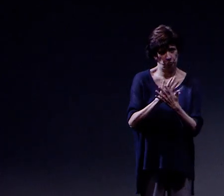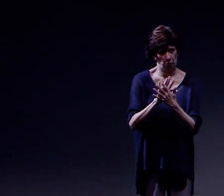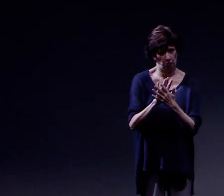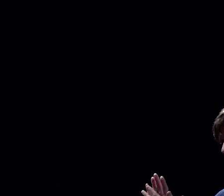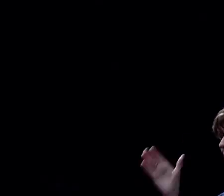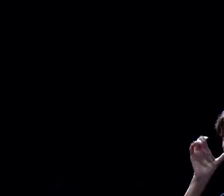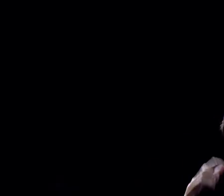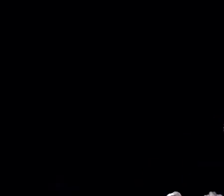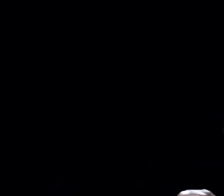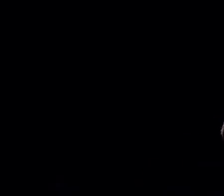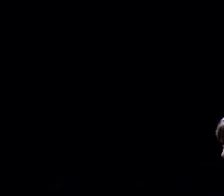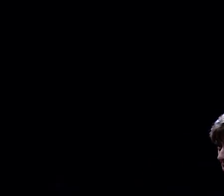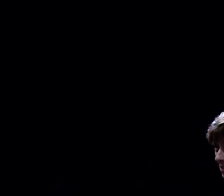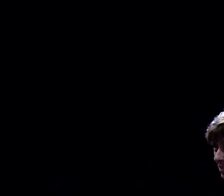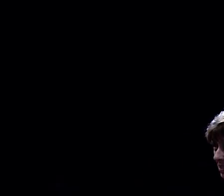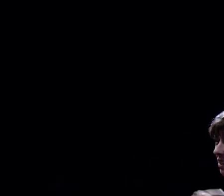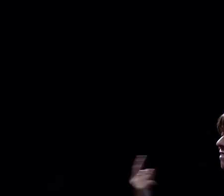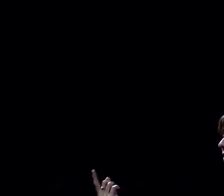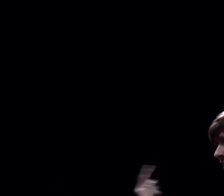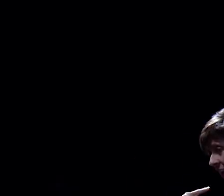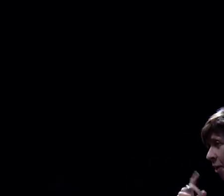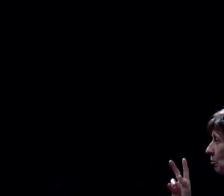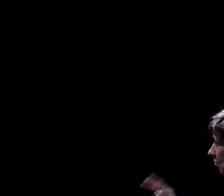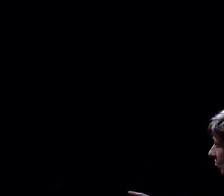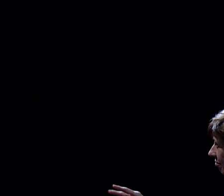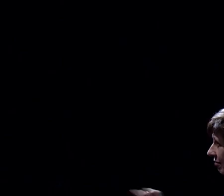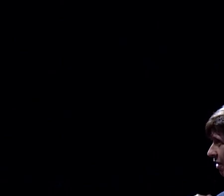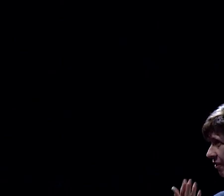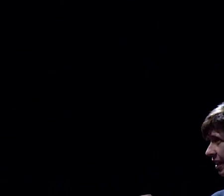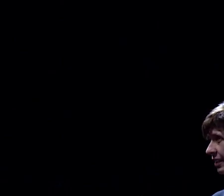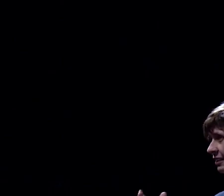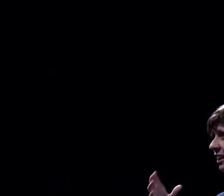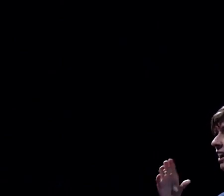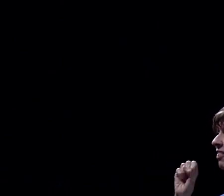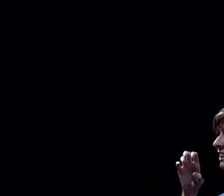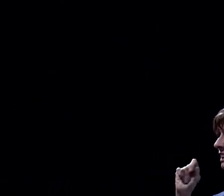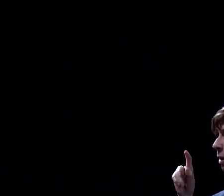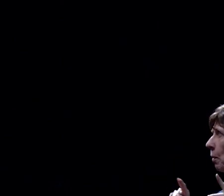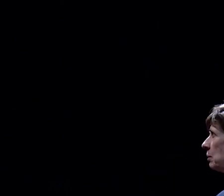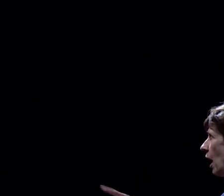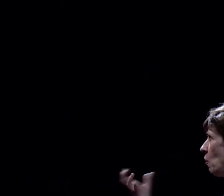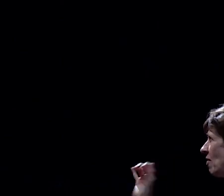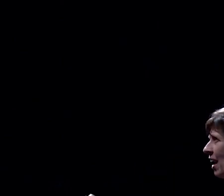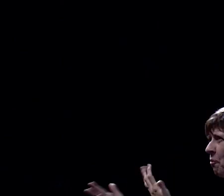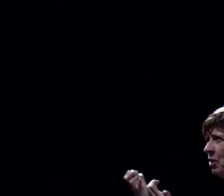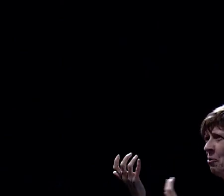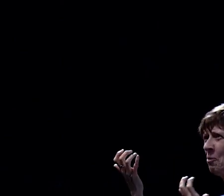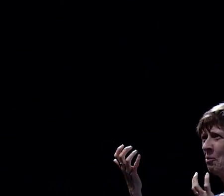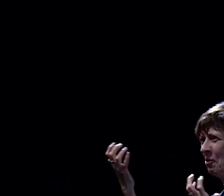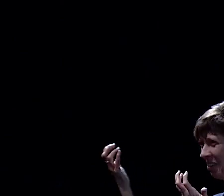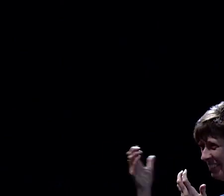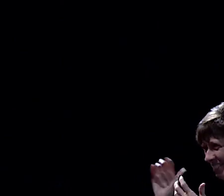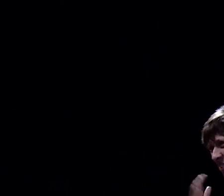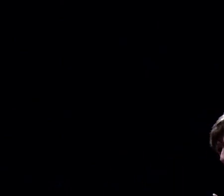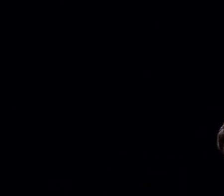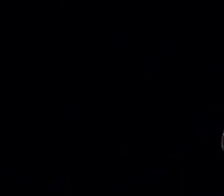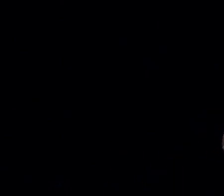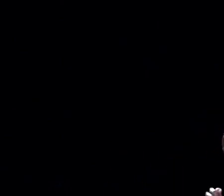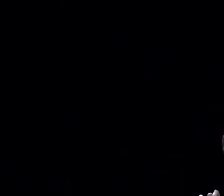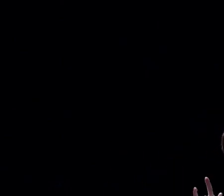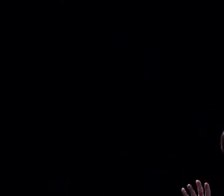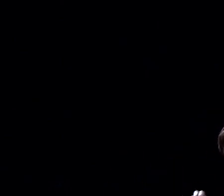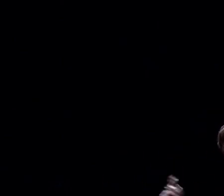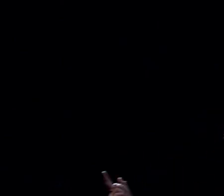about us and they came to us and looked through our shop, and all the set people went crazy and said, "We've got to have all of this," and, you know, in the movie.